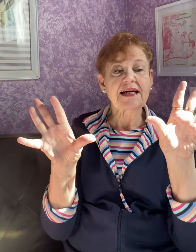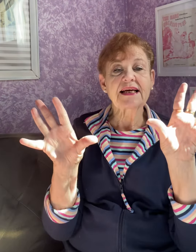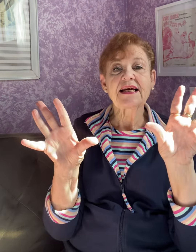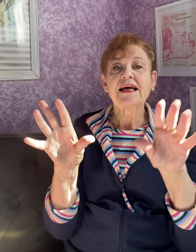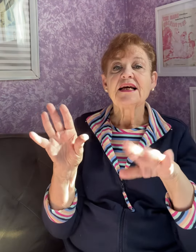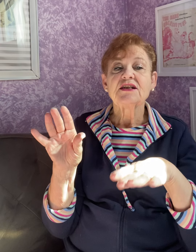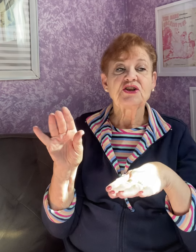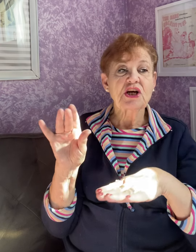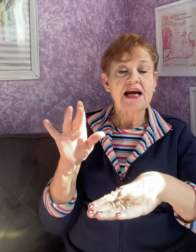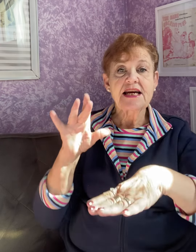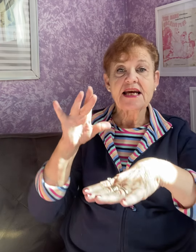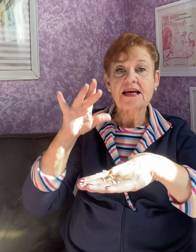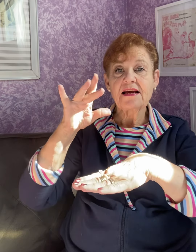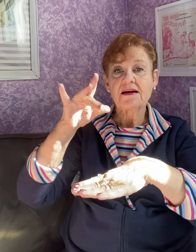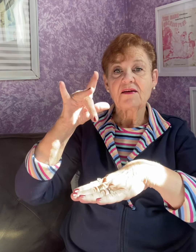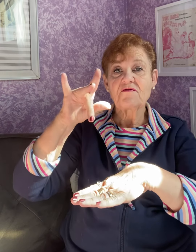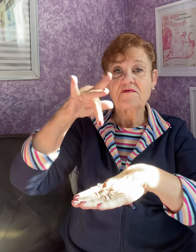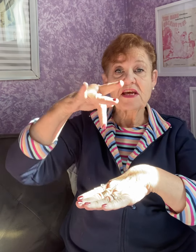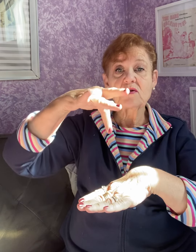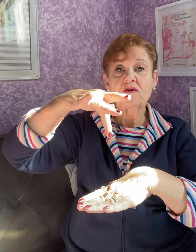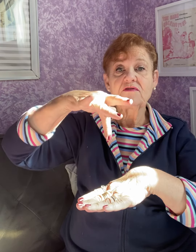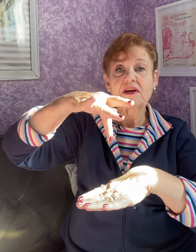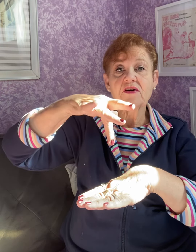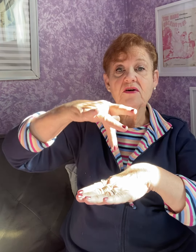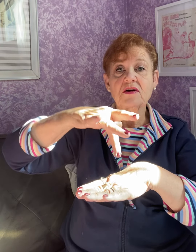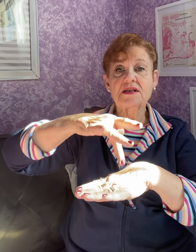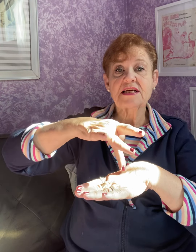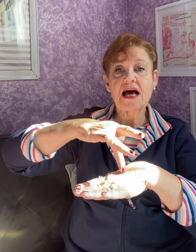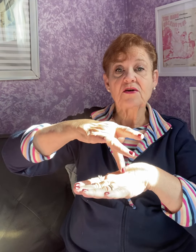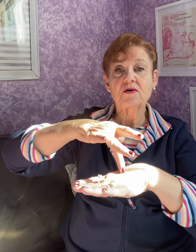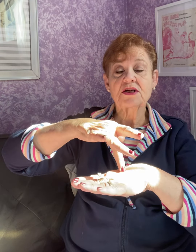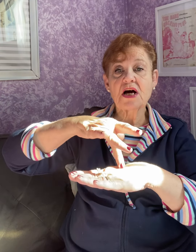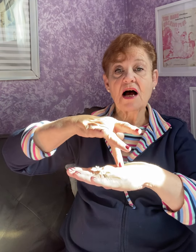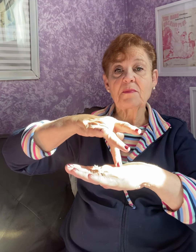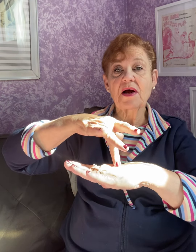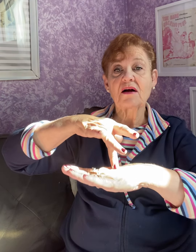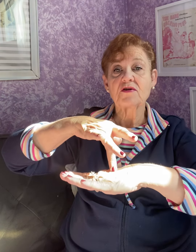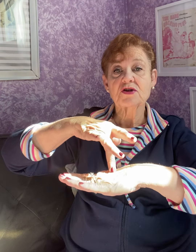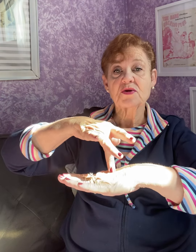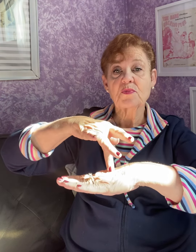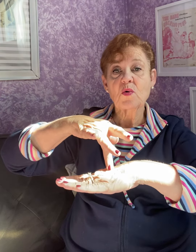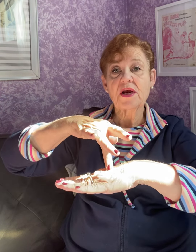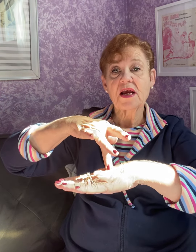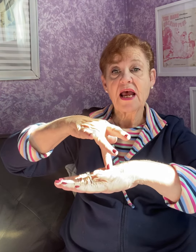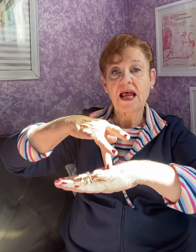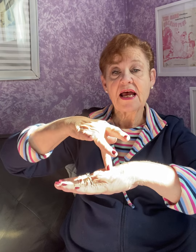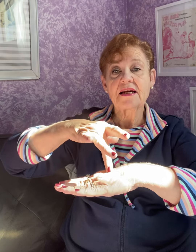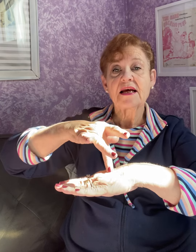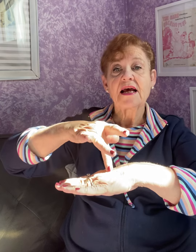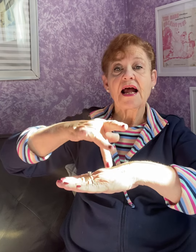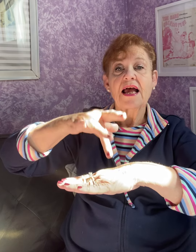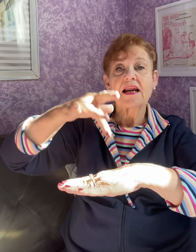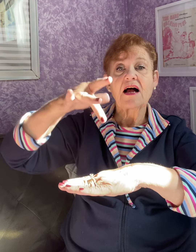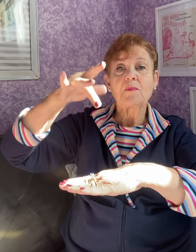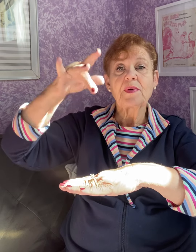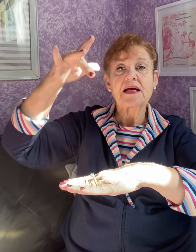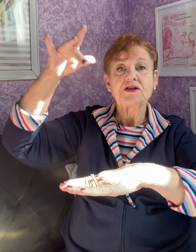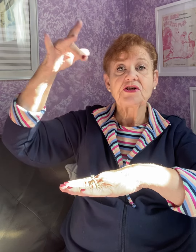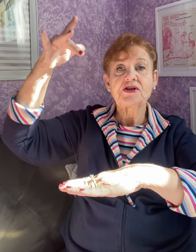brightly. Shining, feel finger down on top of your supporting hand and up and